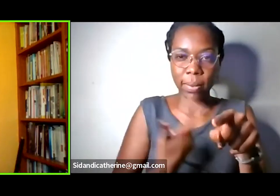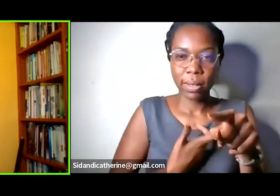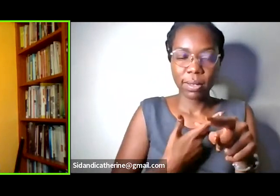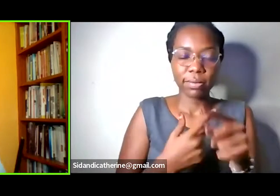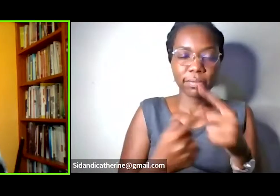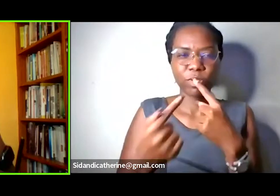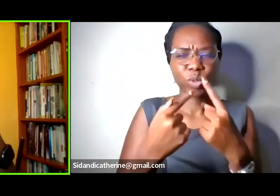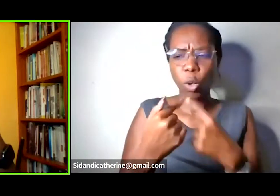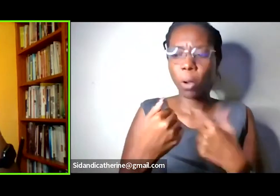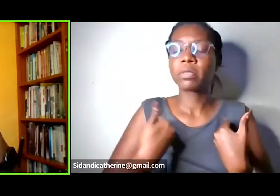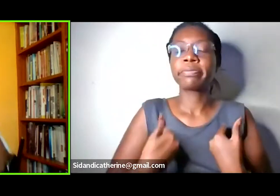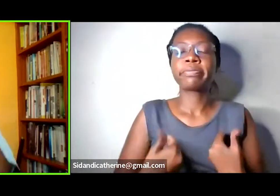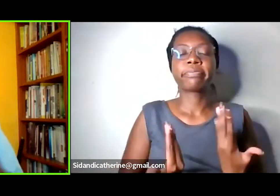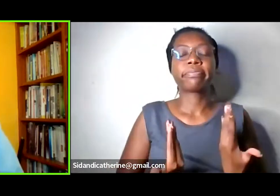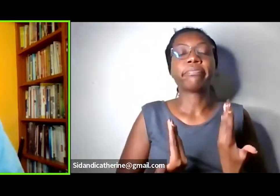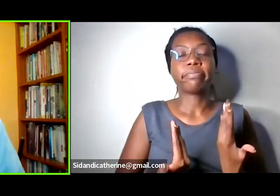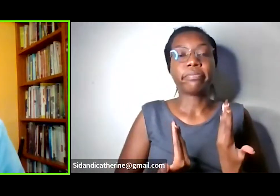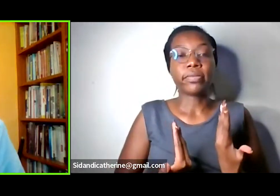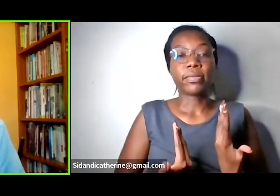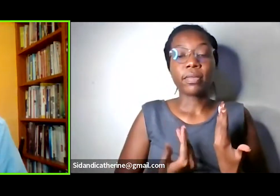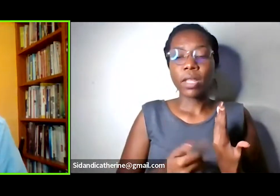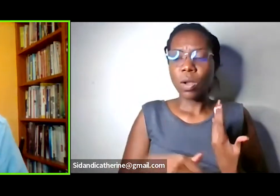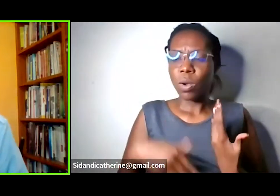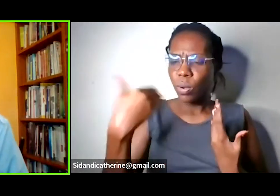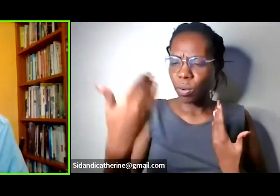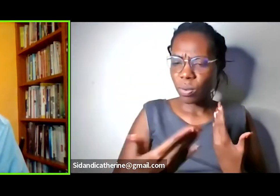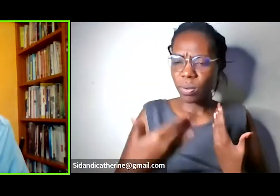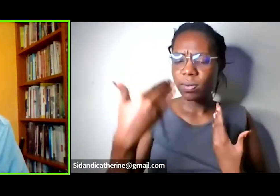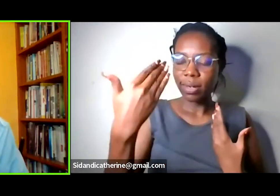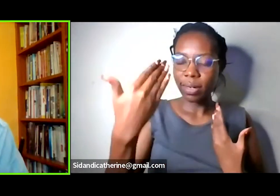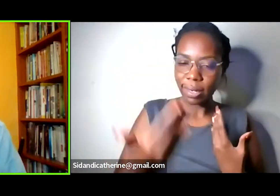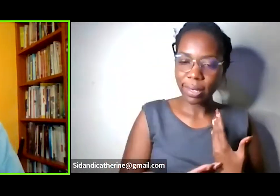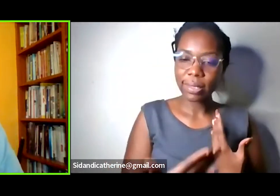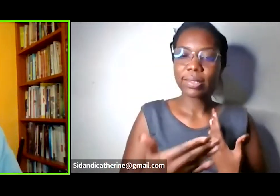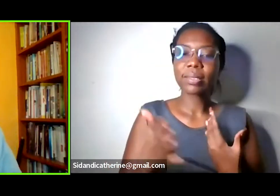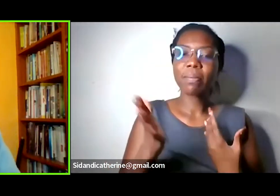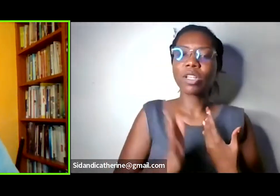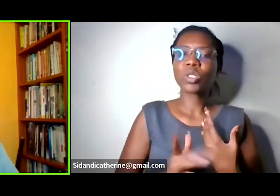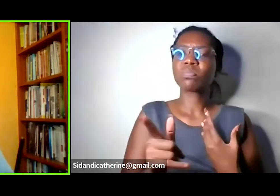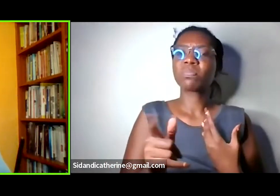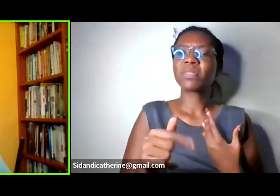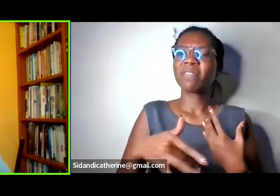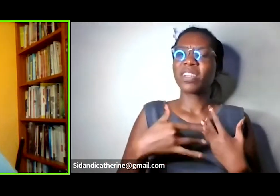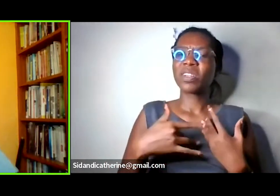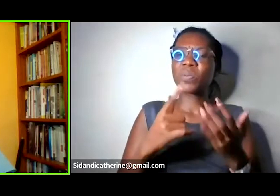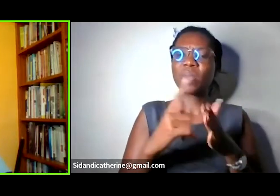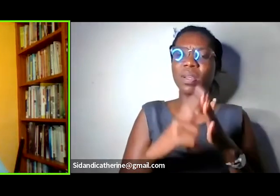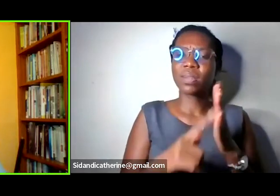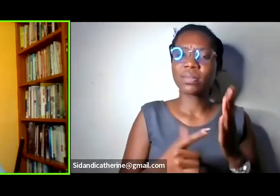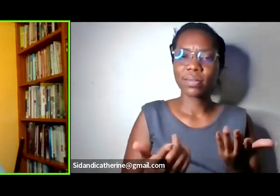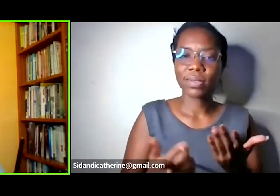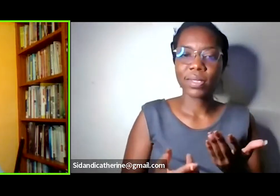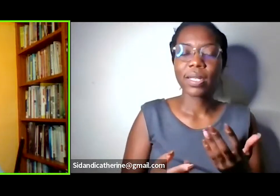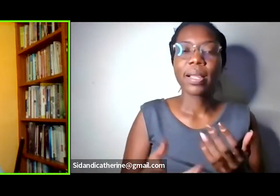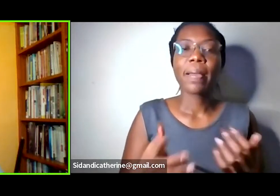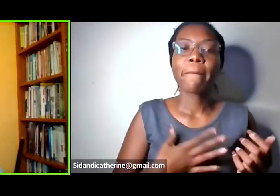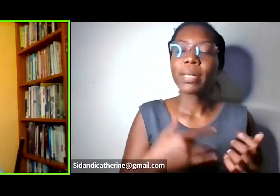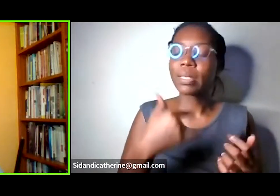have the contacts, because sometimes, when customers come, they are the customers of the business. And